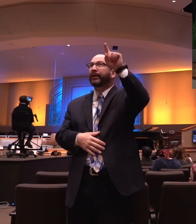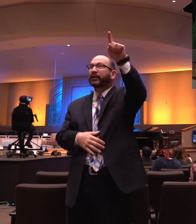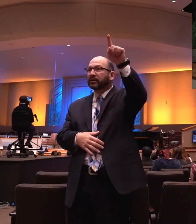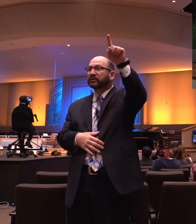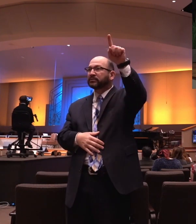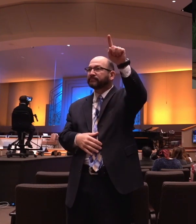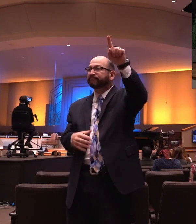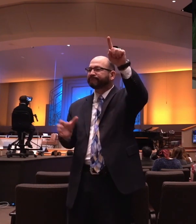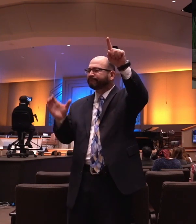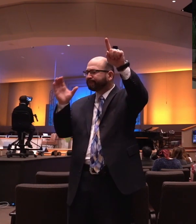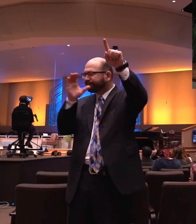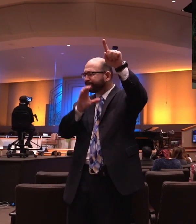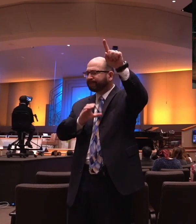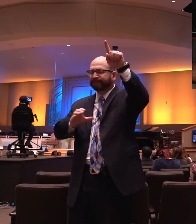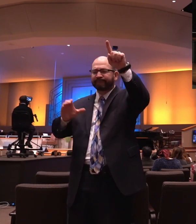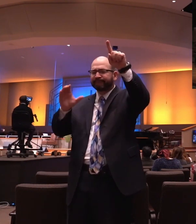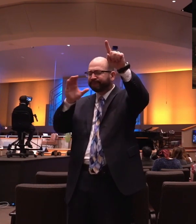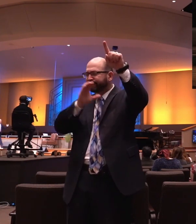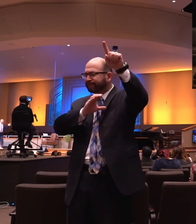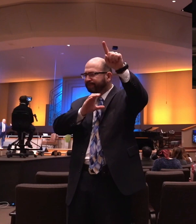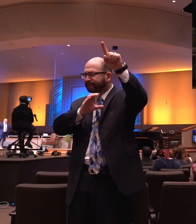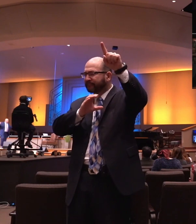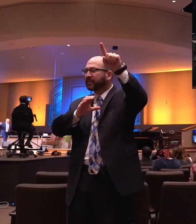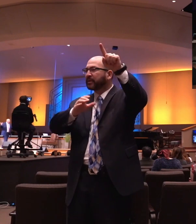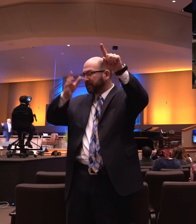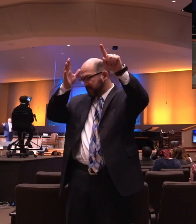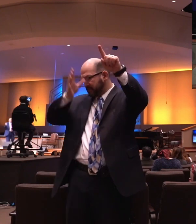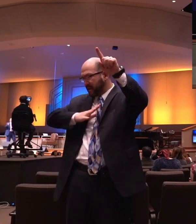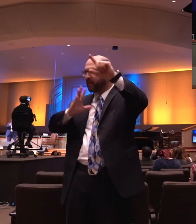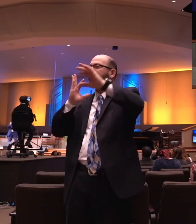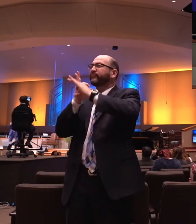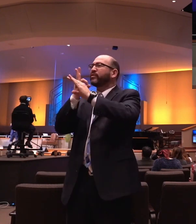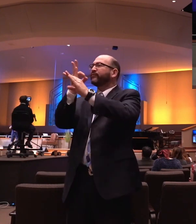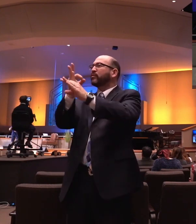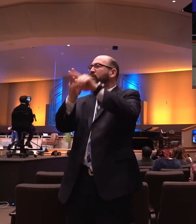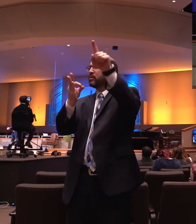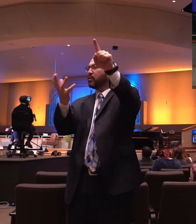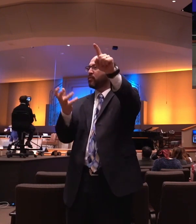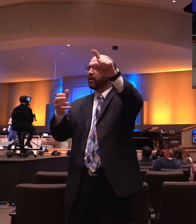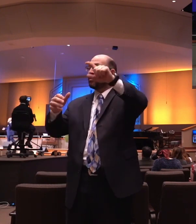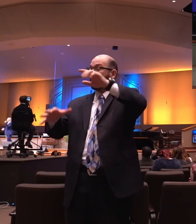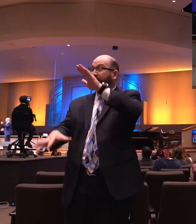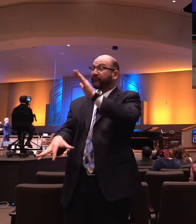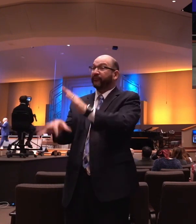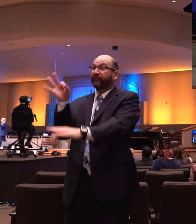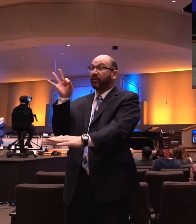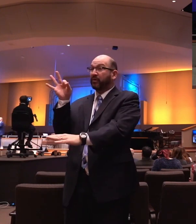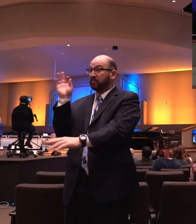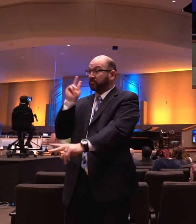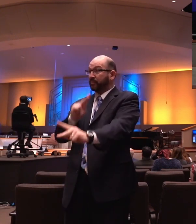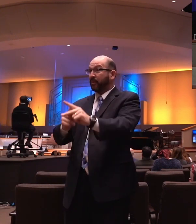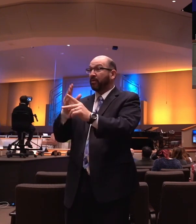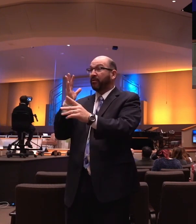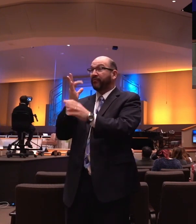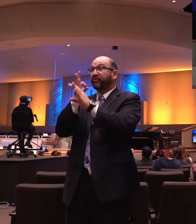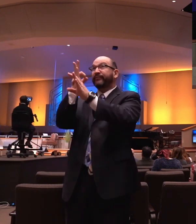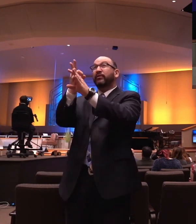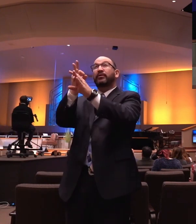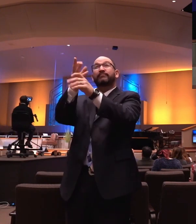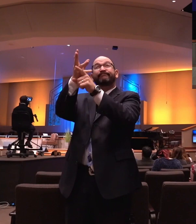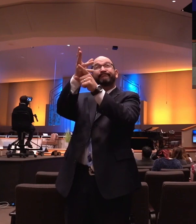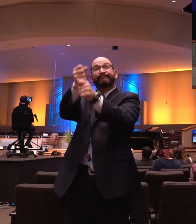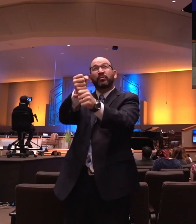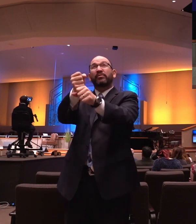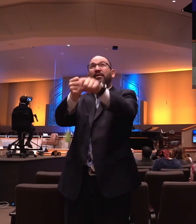looking, and God is searching, and God is desiring to find them whose heart is